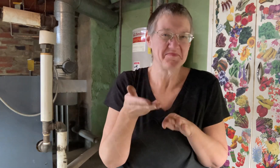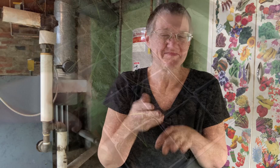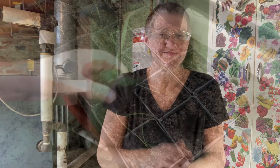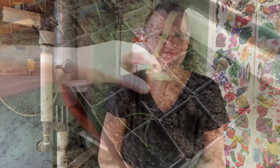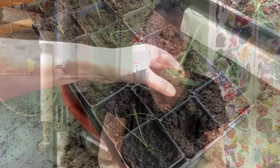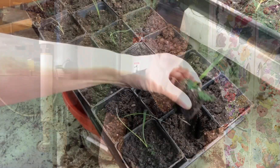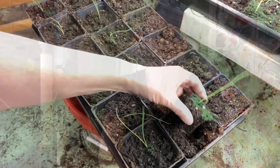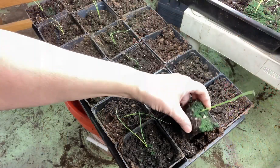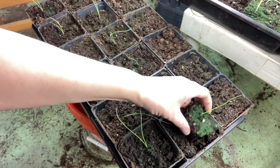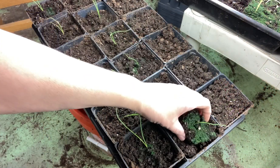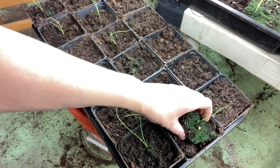of die off.